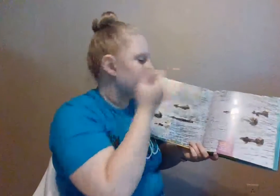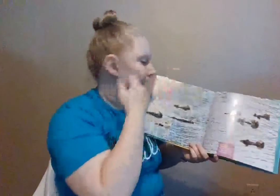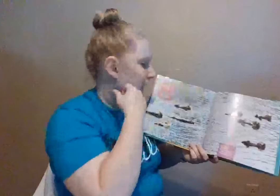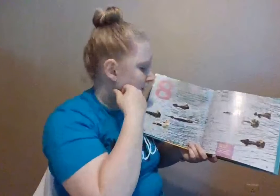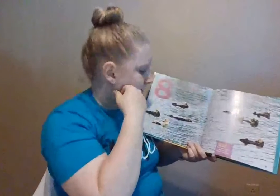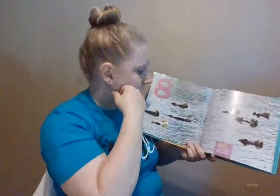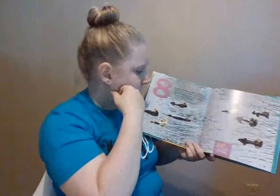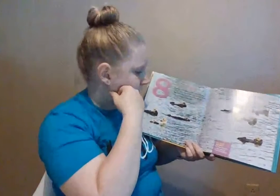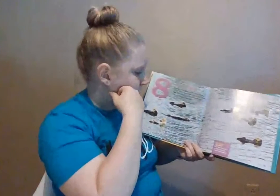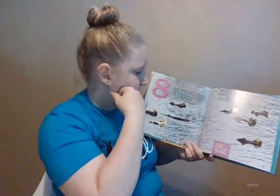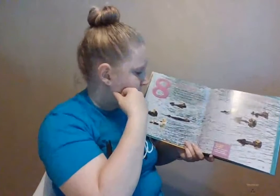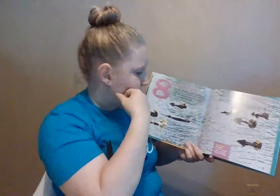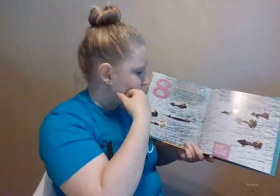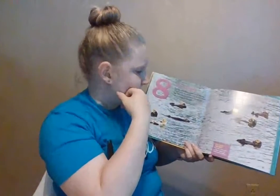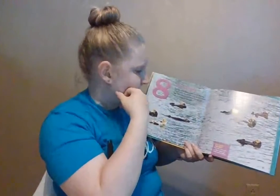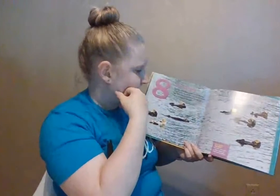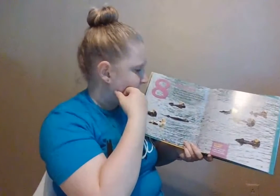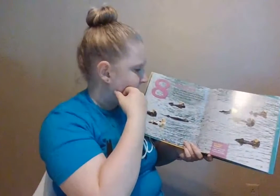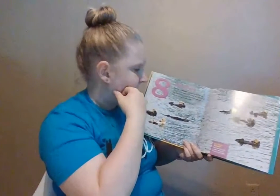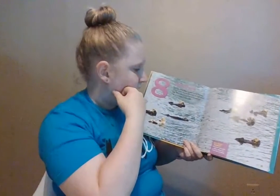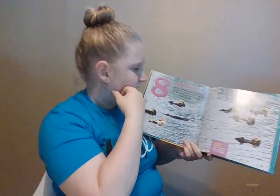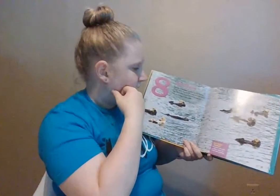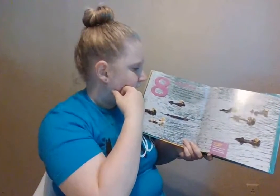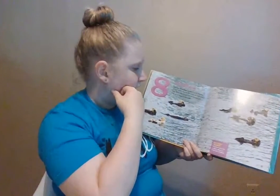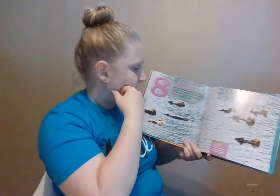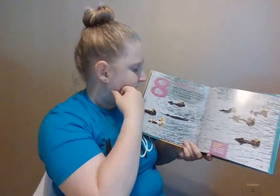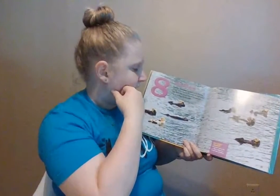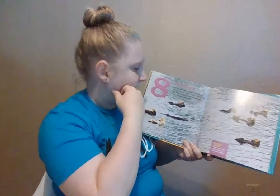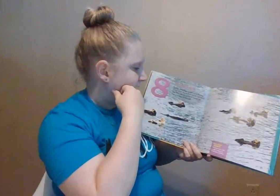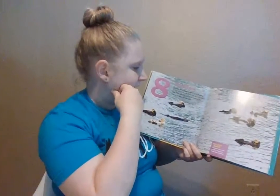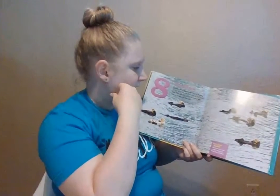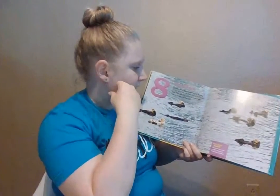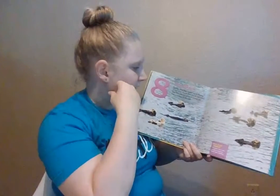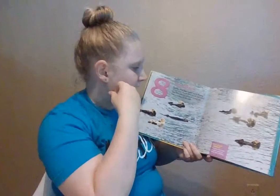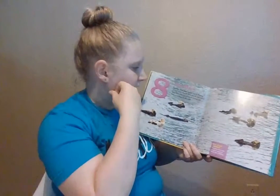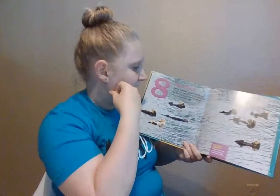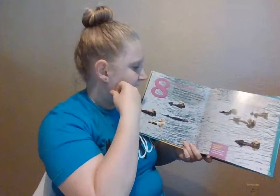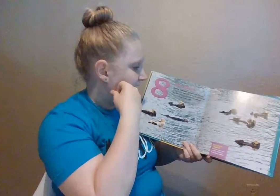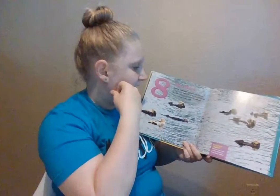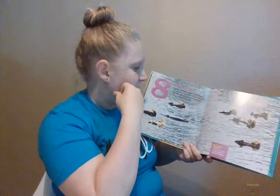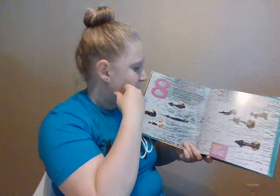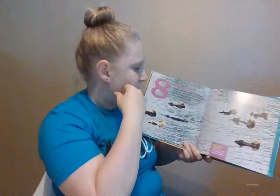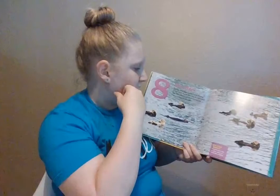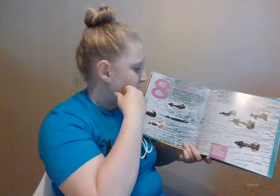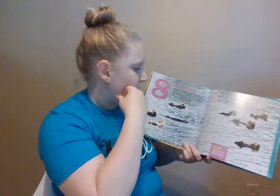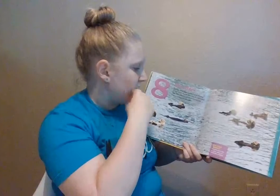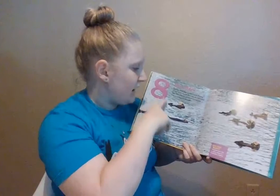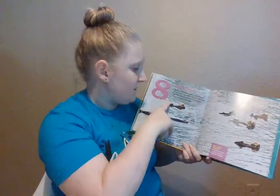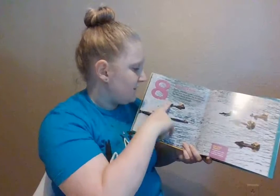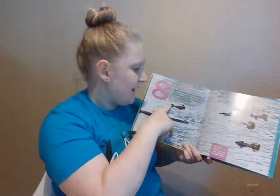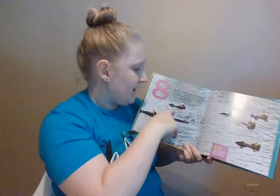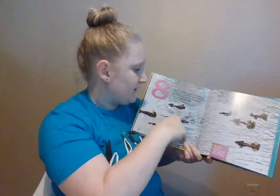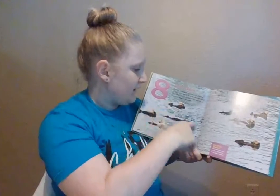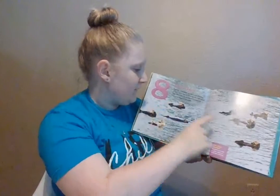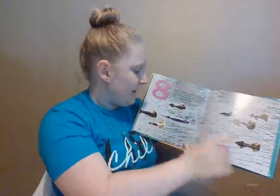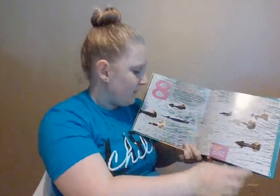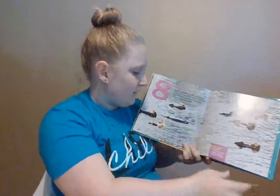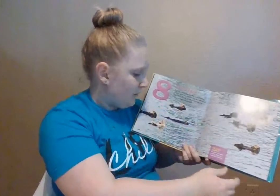I don't know. That's really interesting. Their thick, slick fur acts like a raincoat and traps air to keep out the